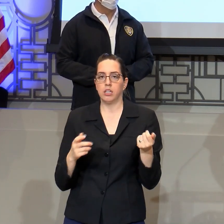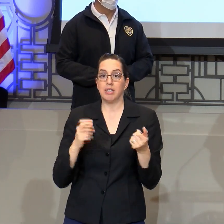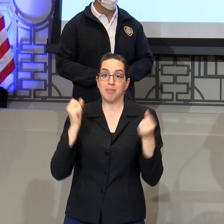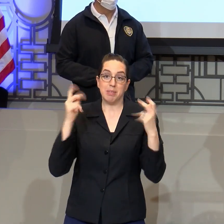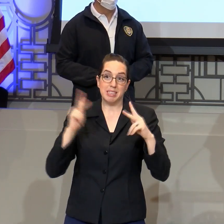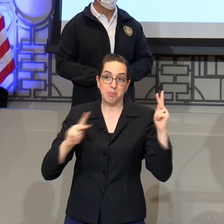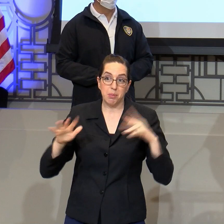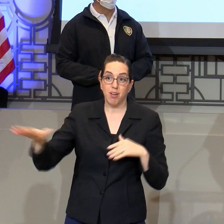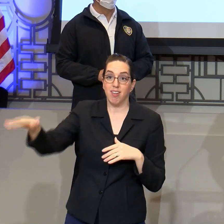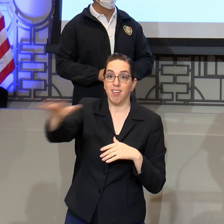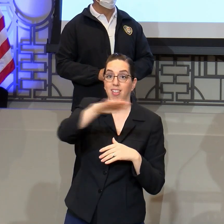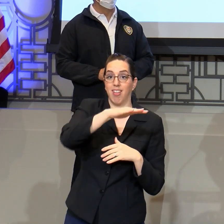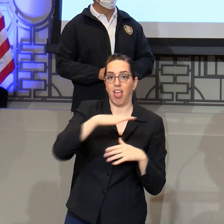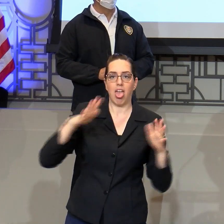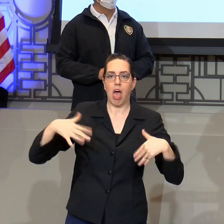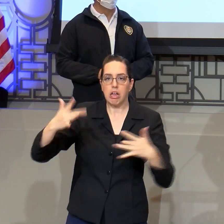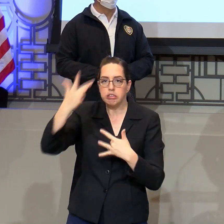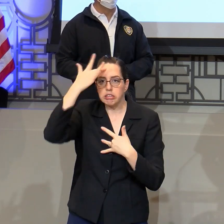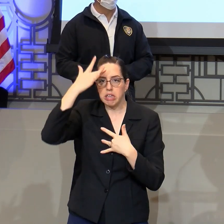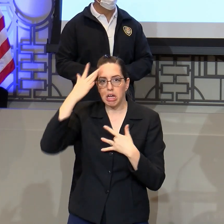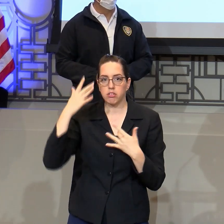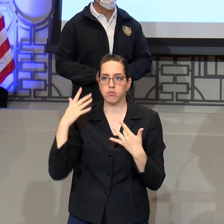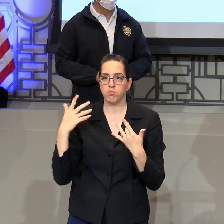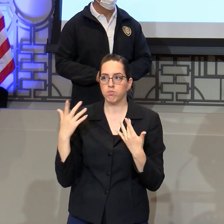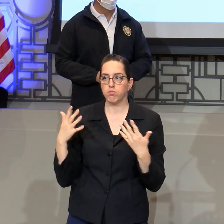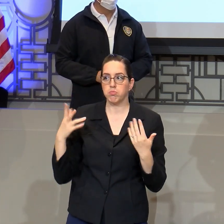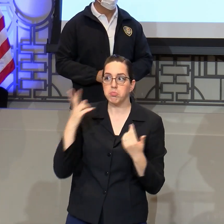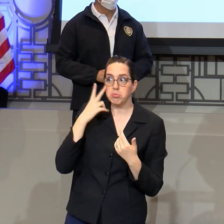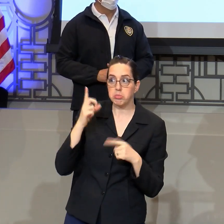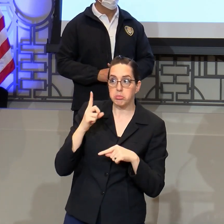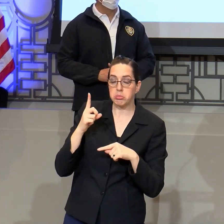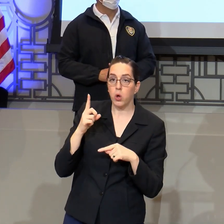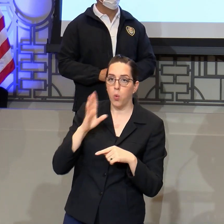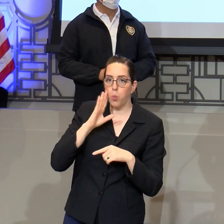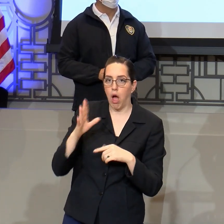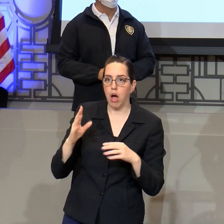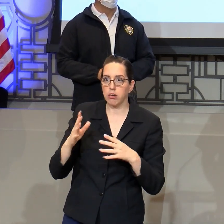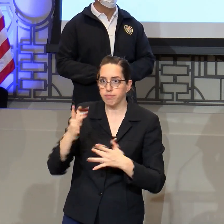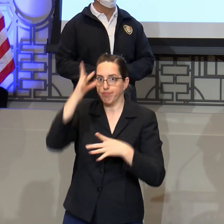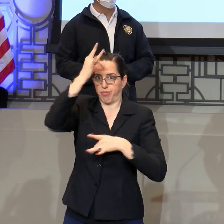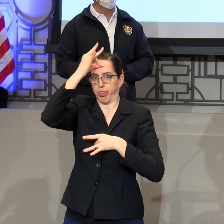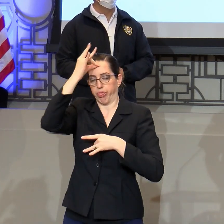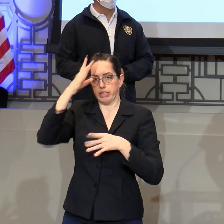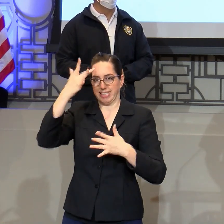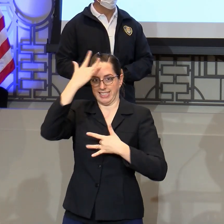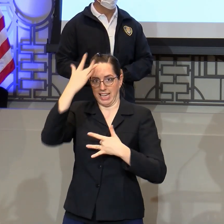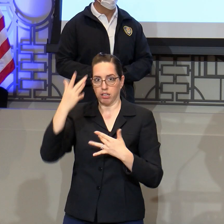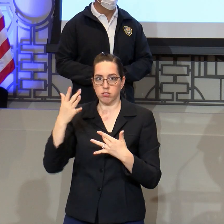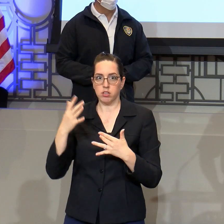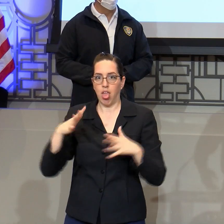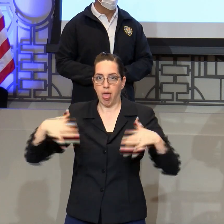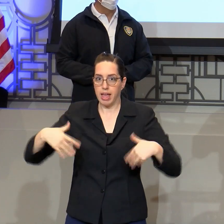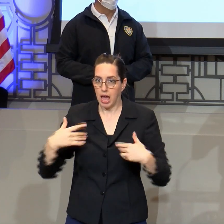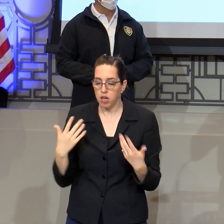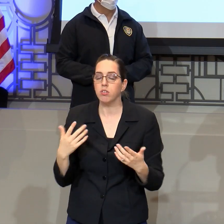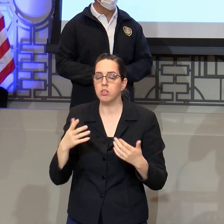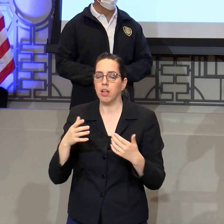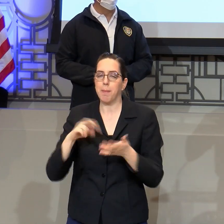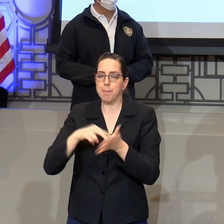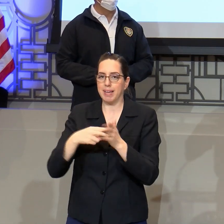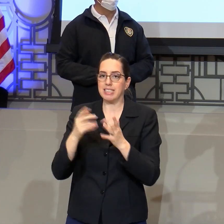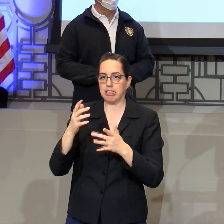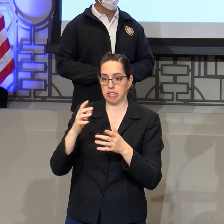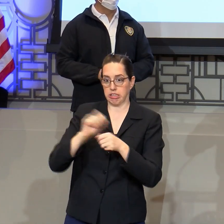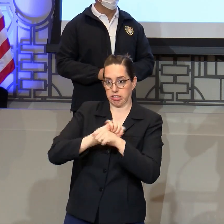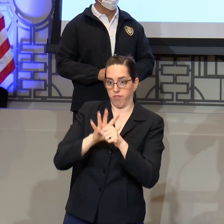folks in the community who have not been infected and have no immunity, that's the fuel for the virus. So I try to use these analogies